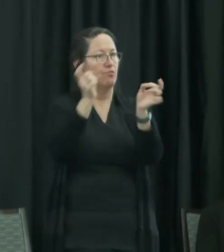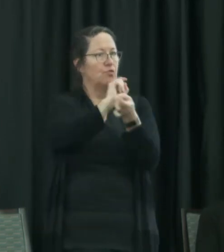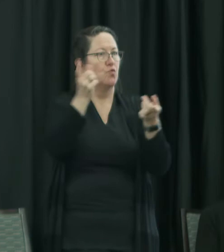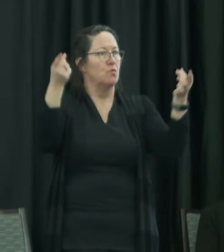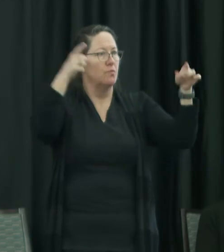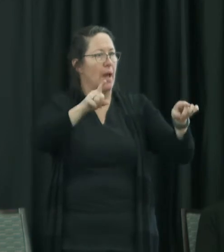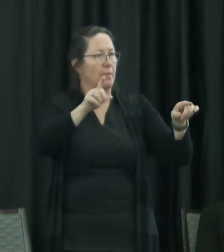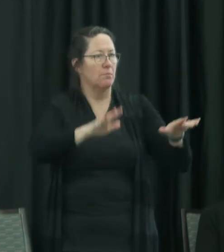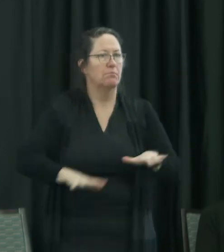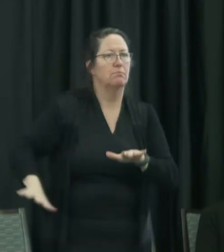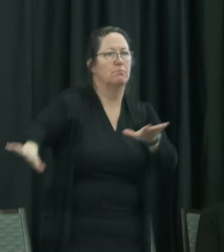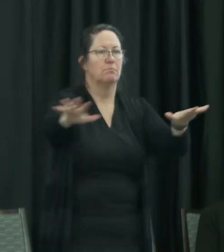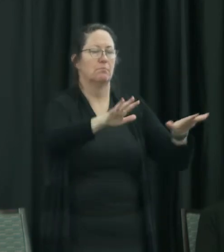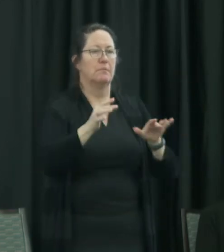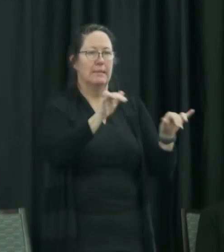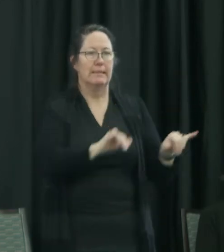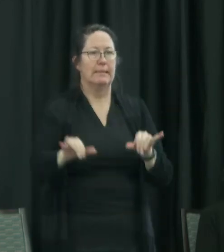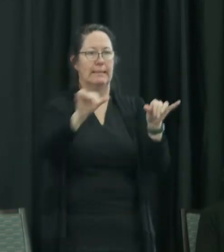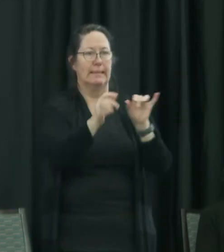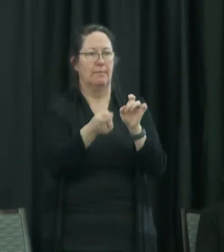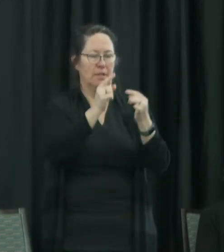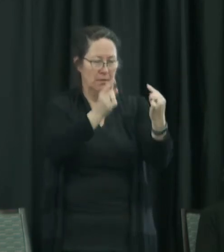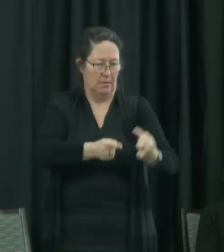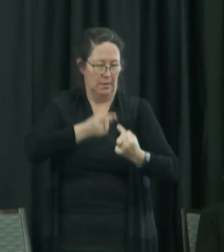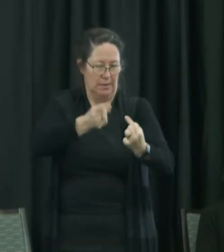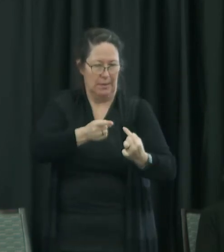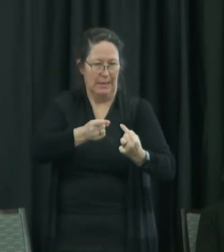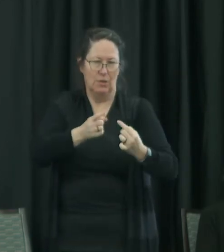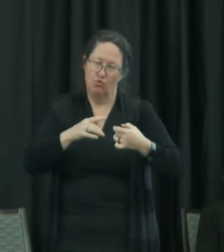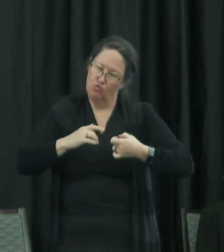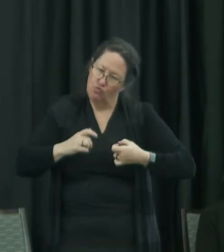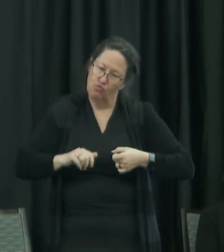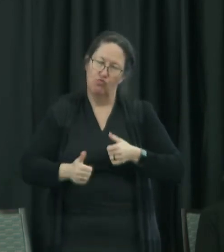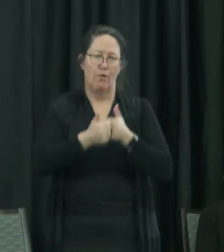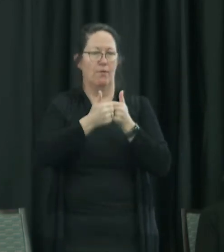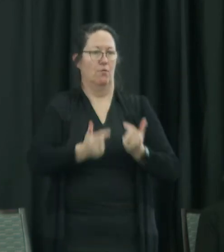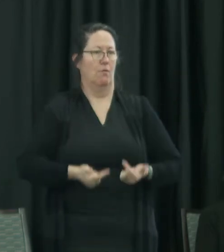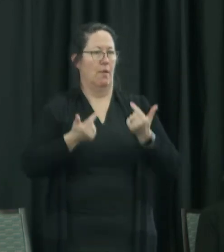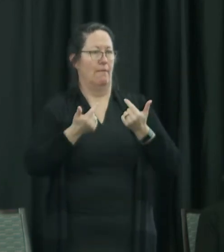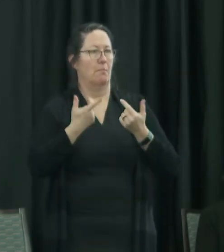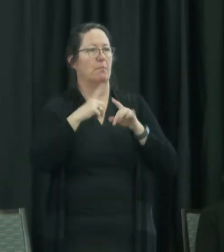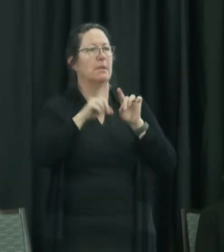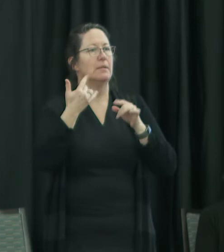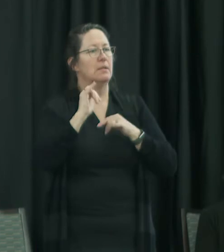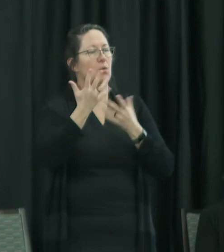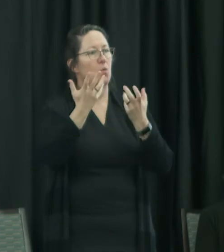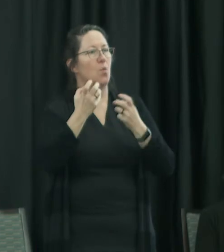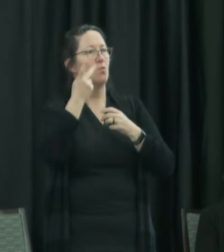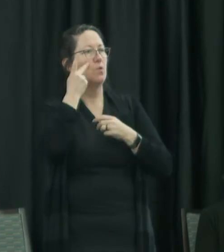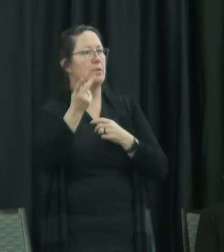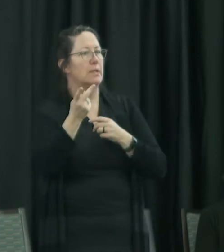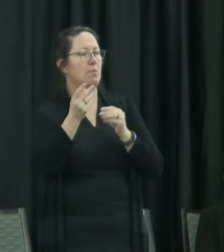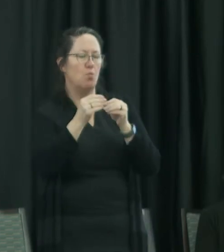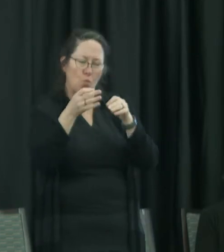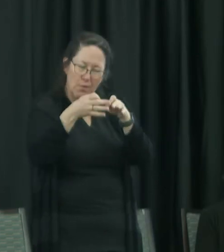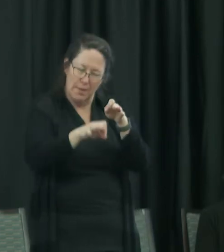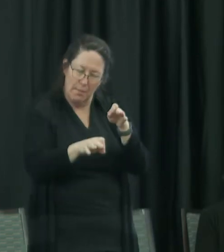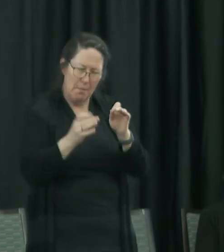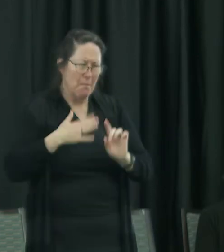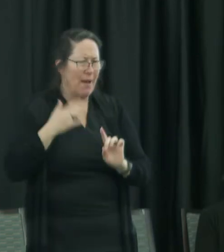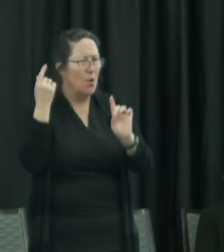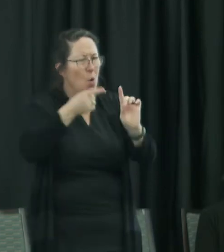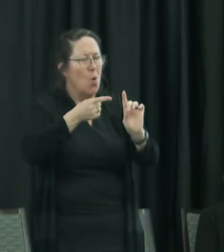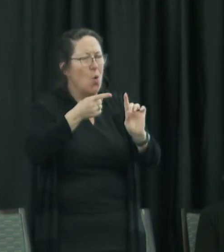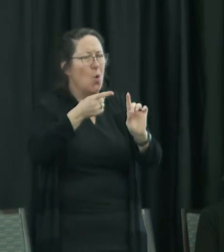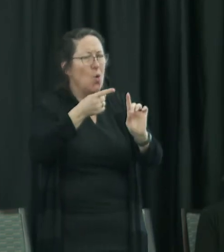experienced as a result of the struggle with a highly challenging life circumstances. Put more simply,